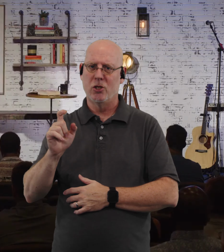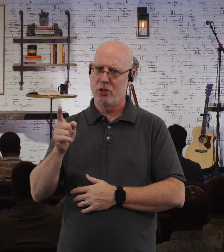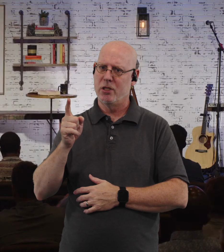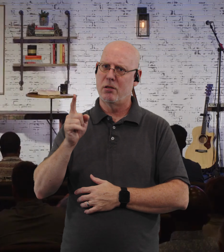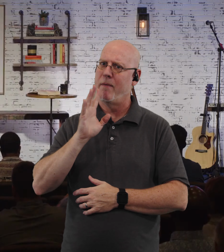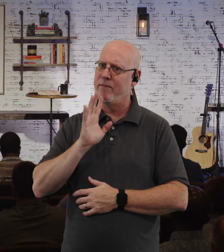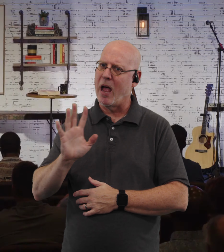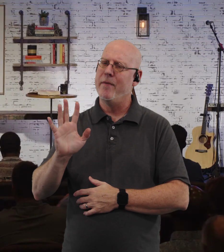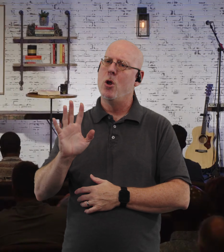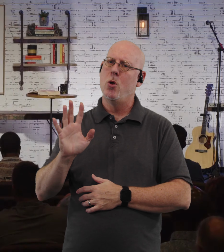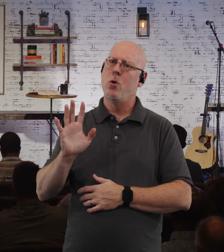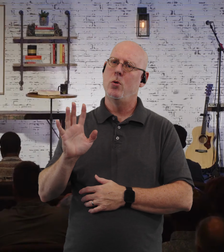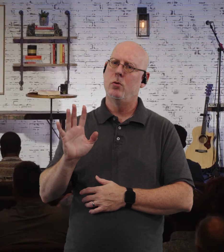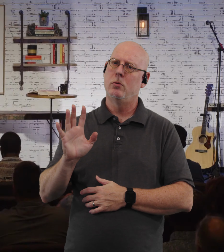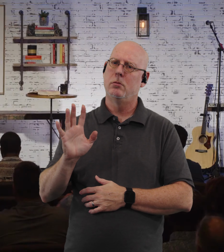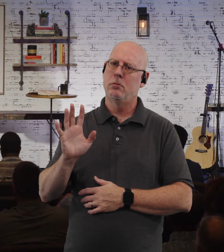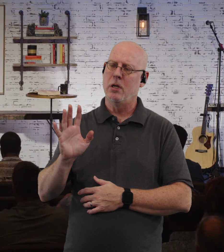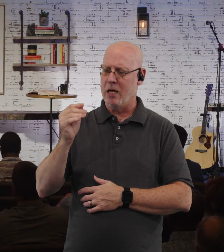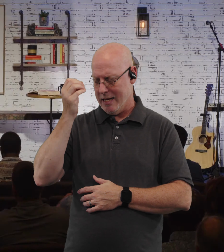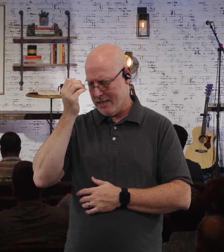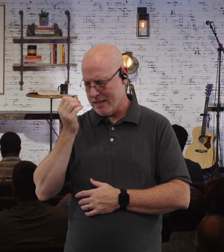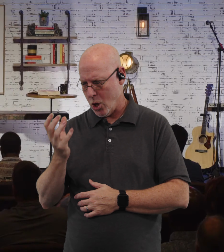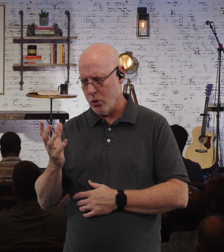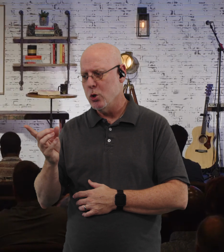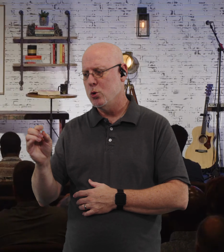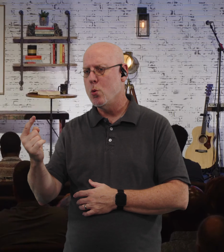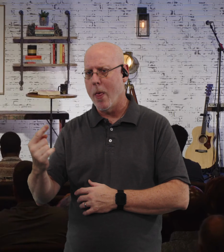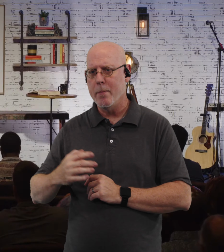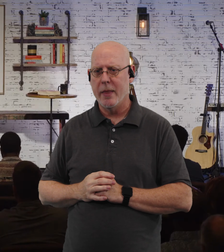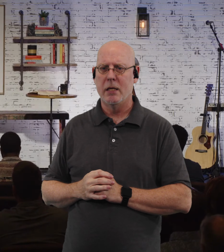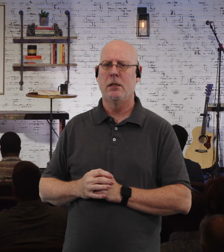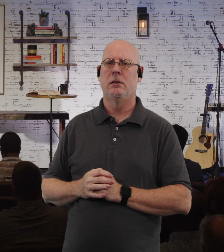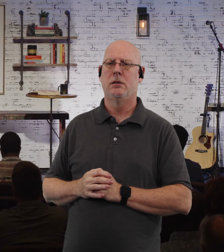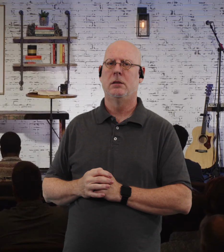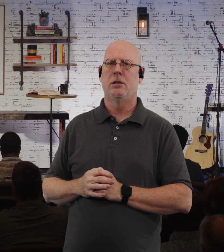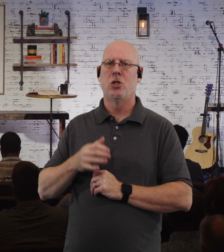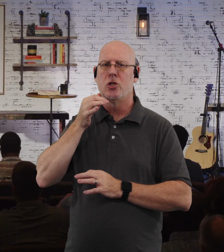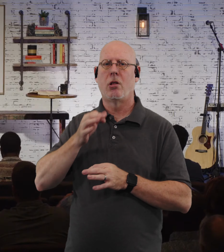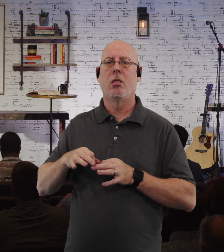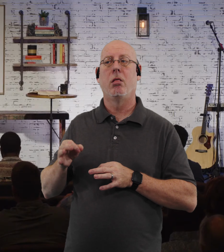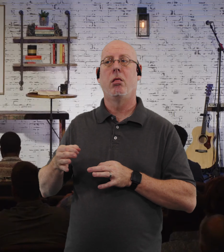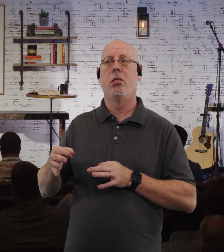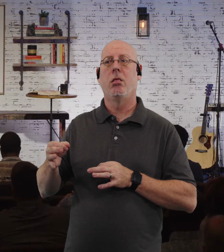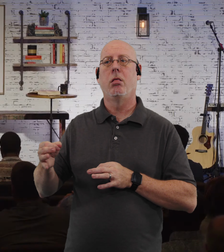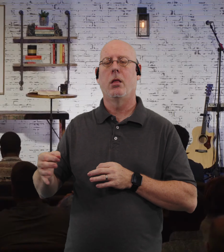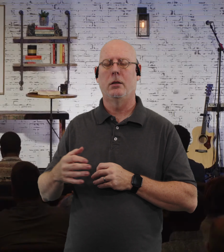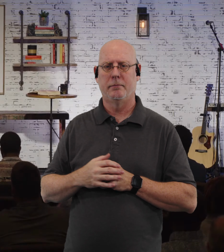notorious, 5 years old, for I'll tell her to do something and she delays.